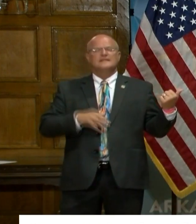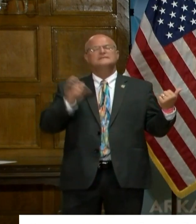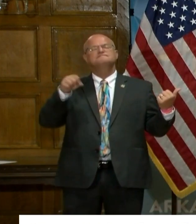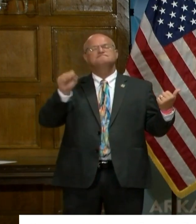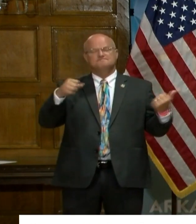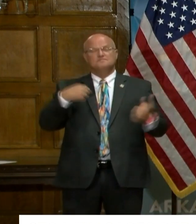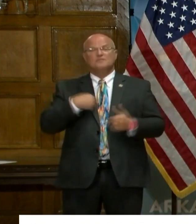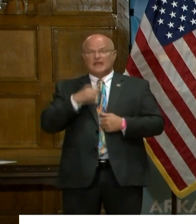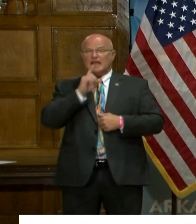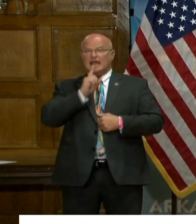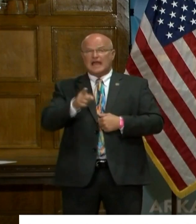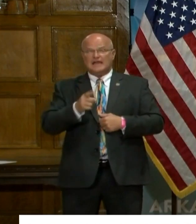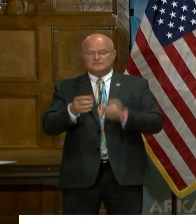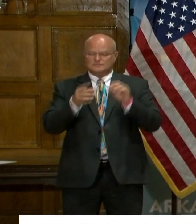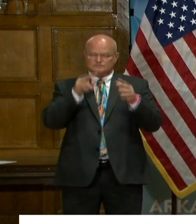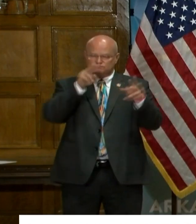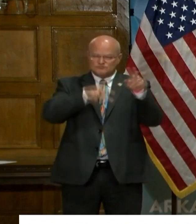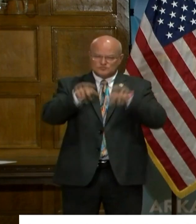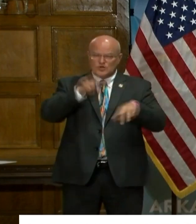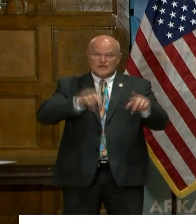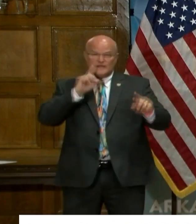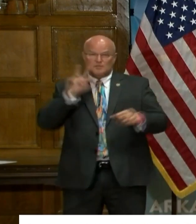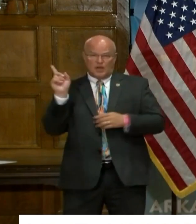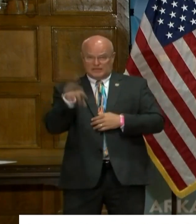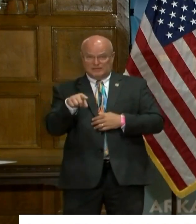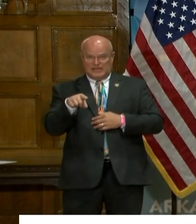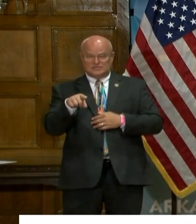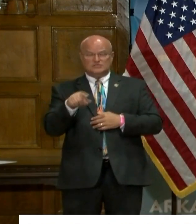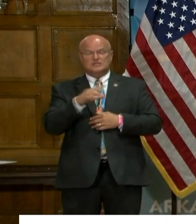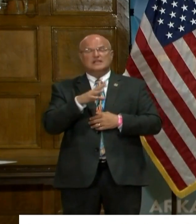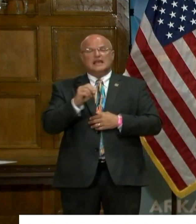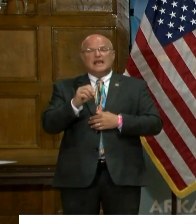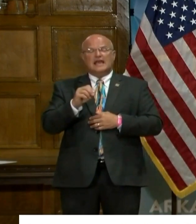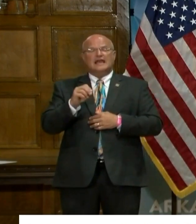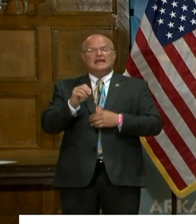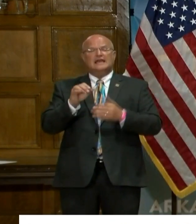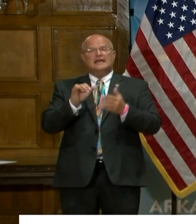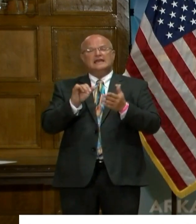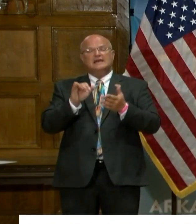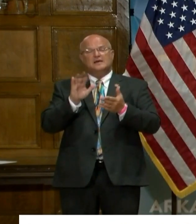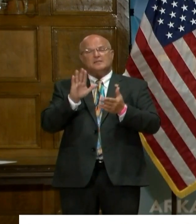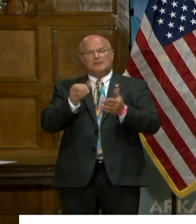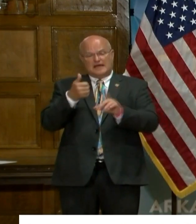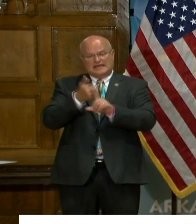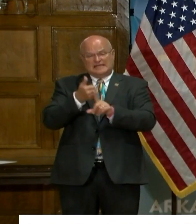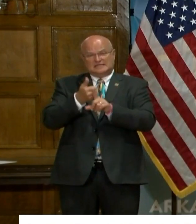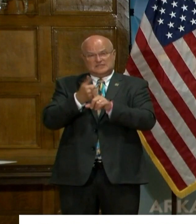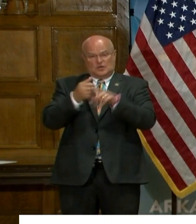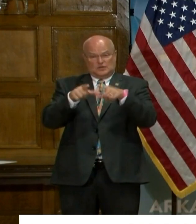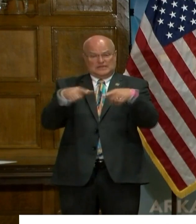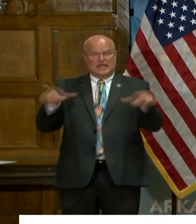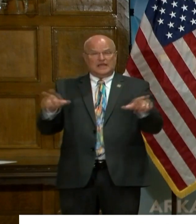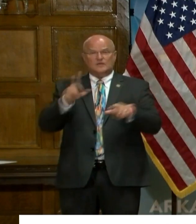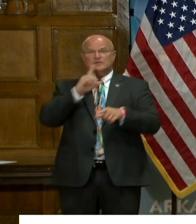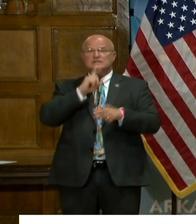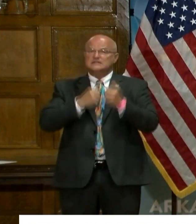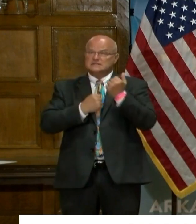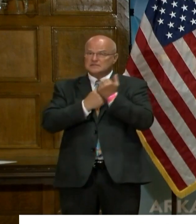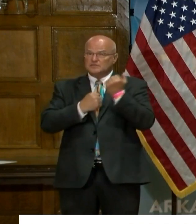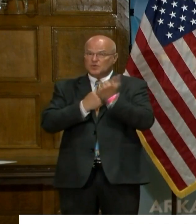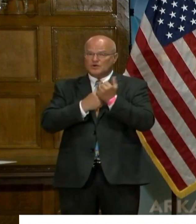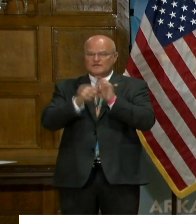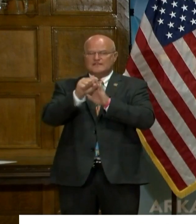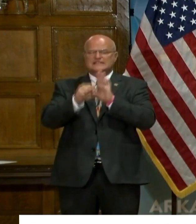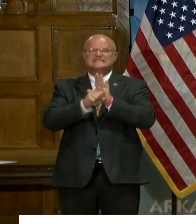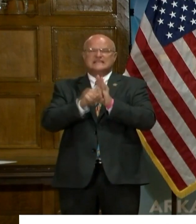Yes, I did actually review the proclamation, and the proclamation by its own language is supportive